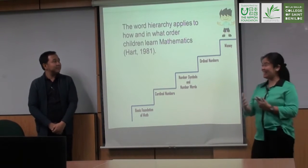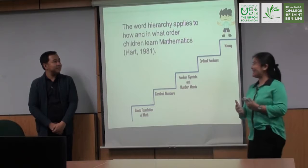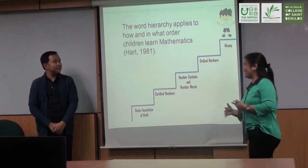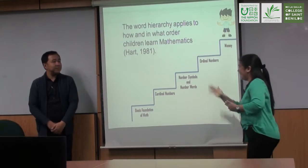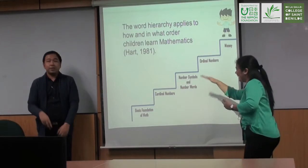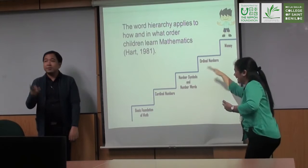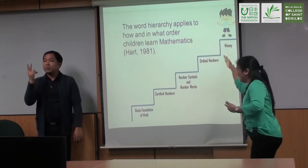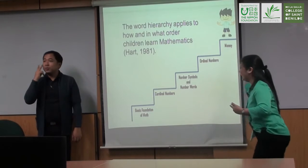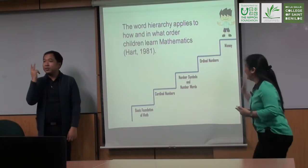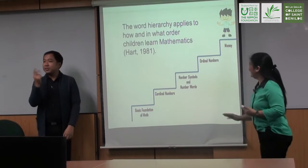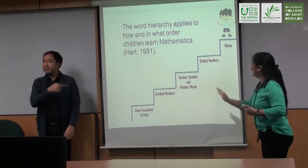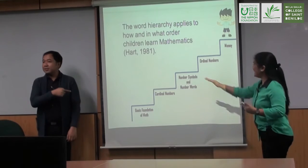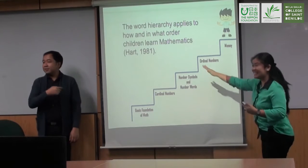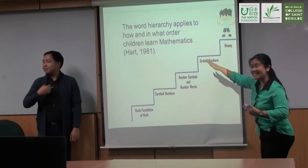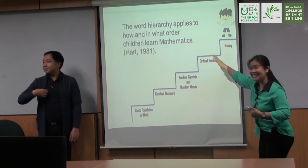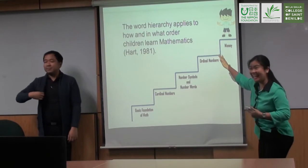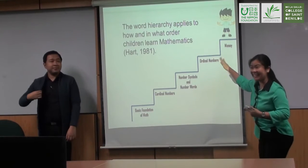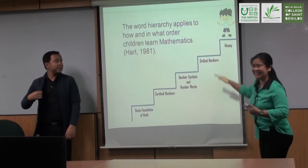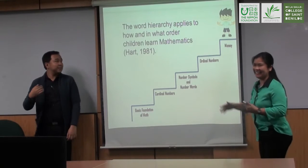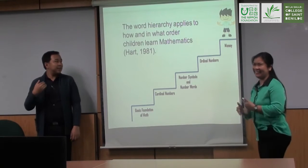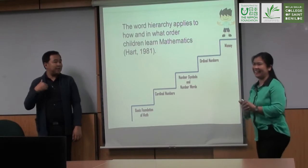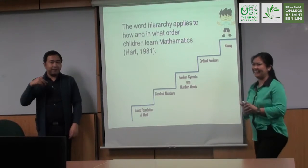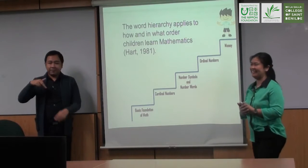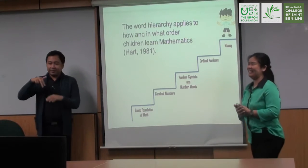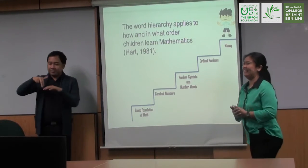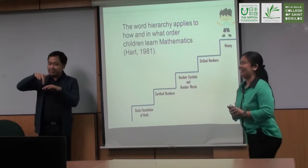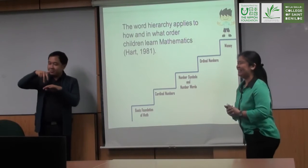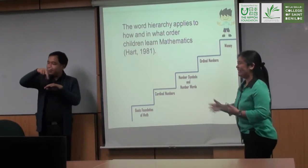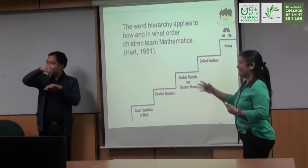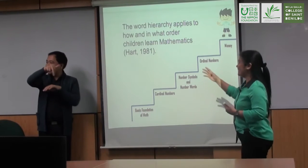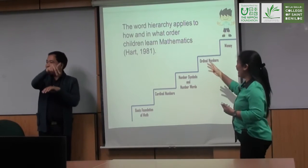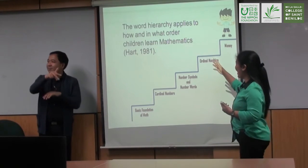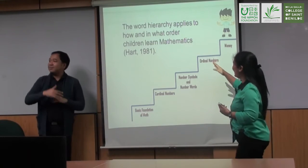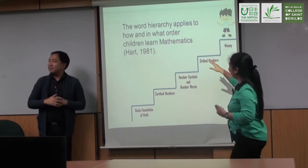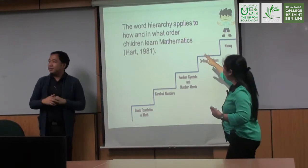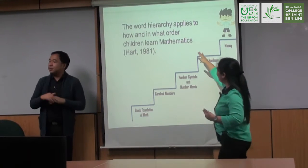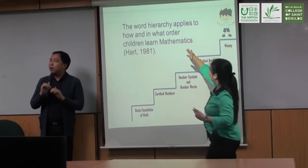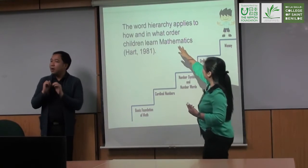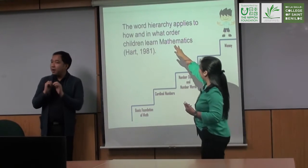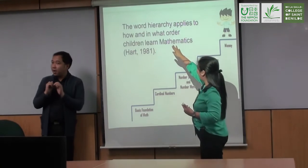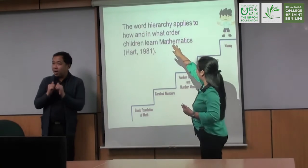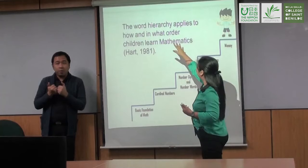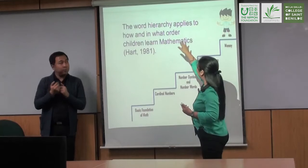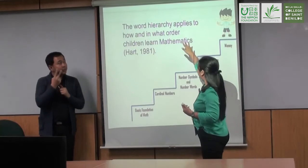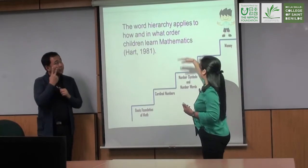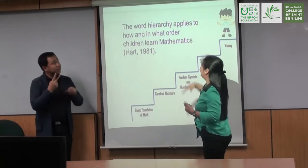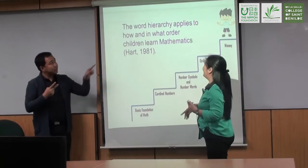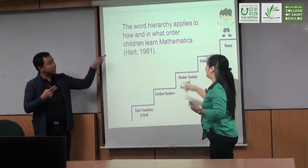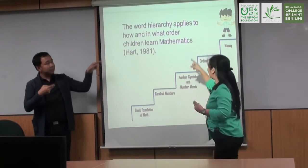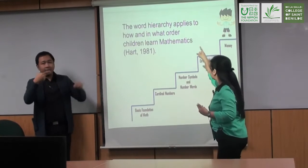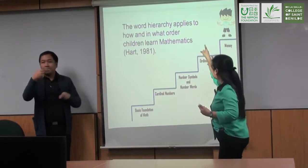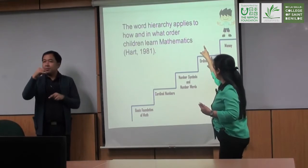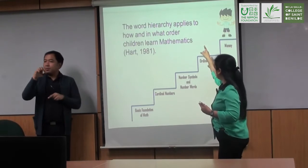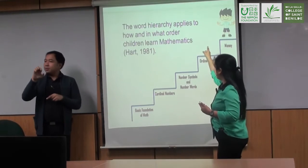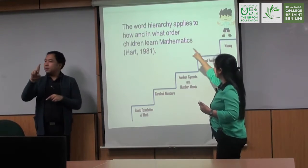so you can see, and there's a stair, so that is how the word hierarchy,